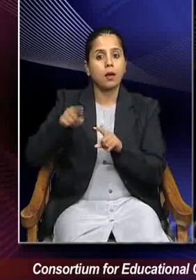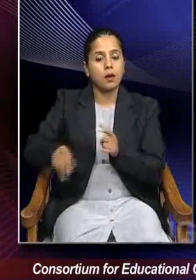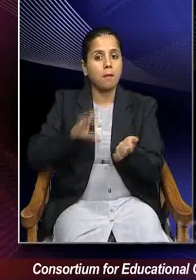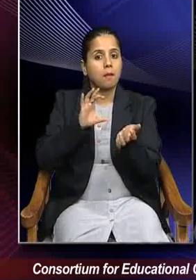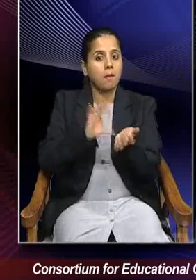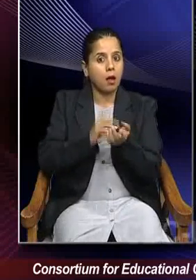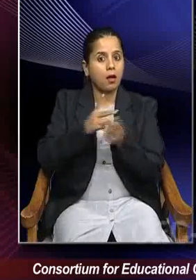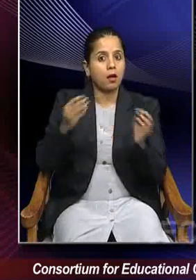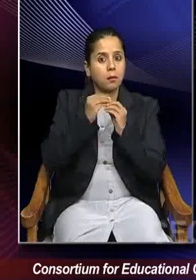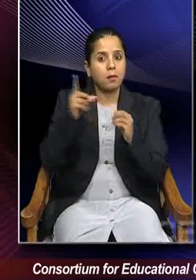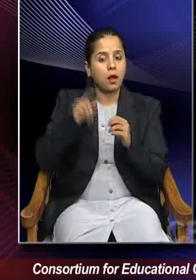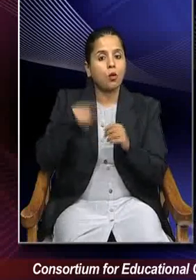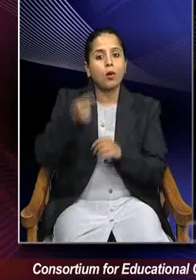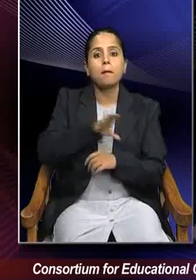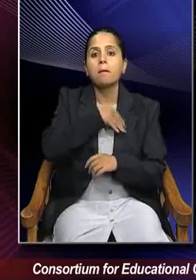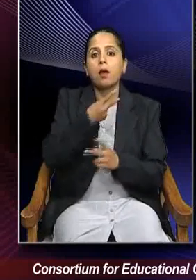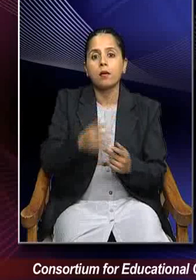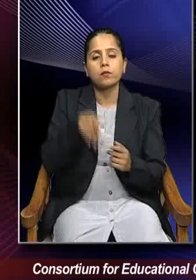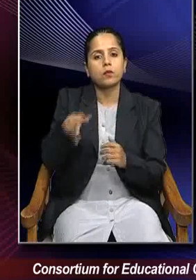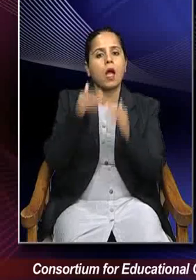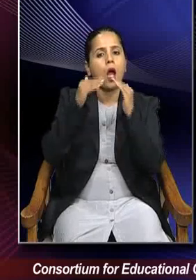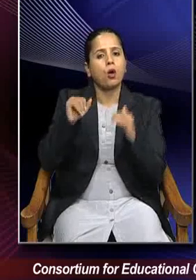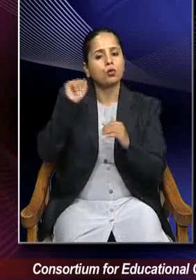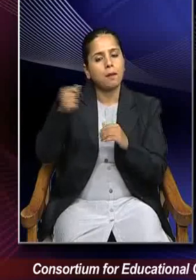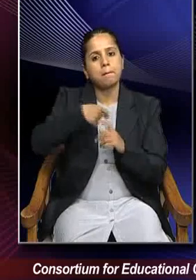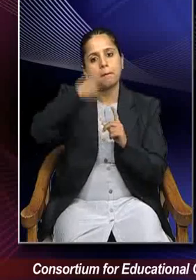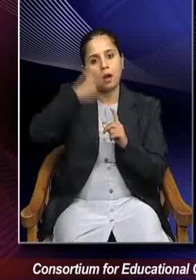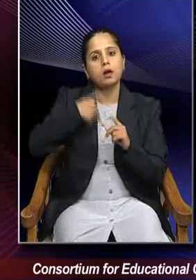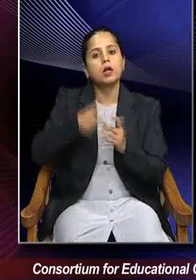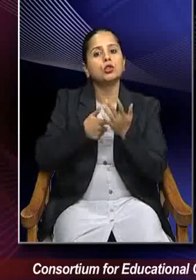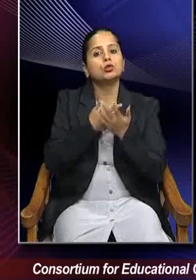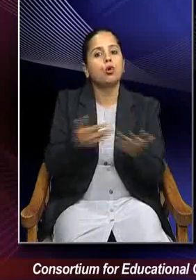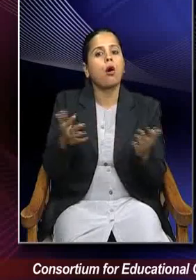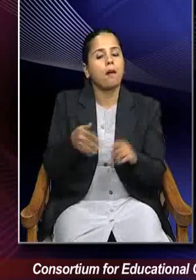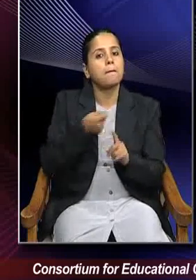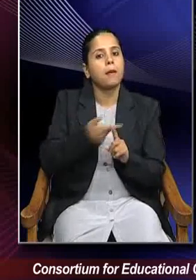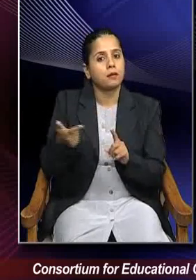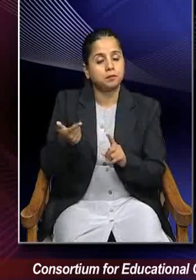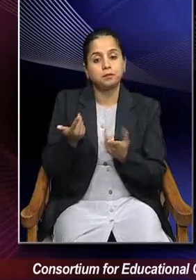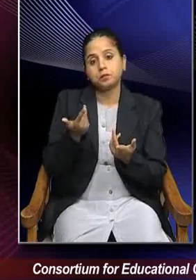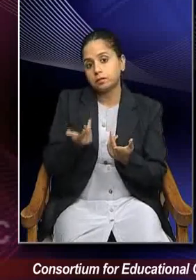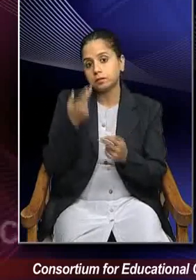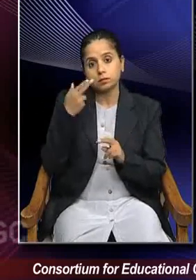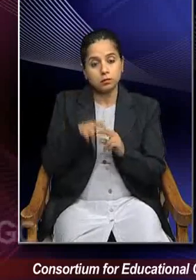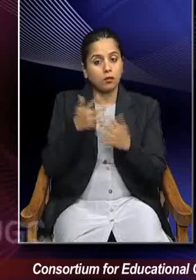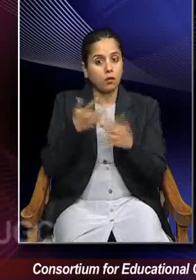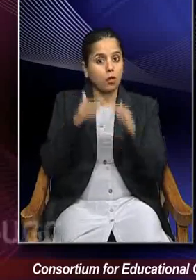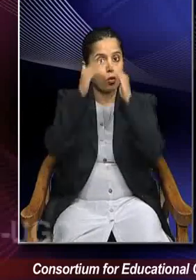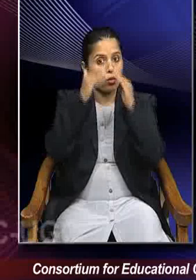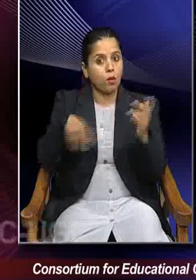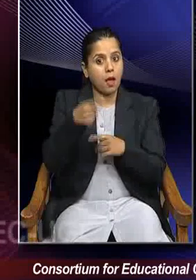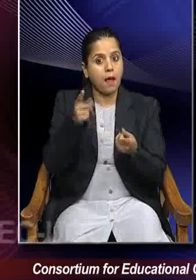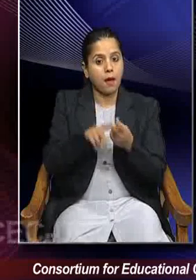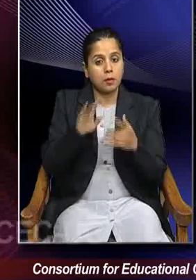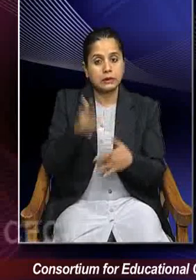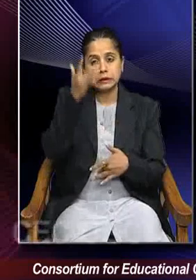bills is paid by the household's personal resources. And if, unfortunately any member in the household falls